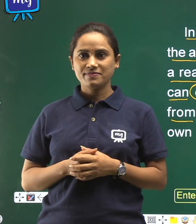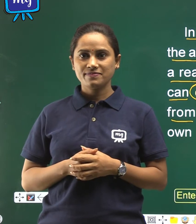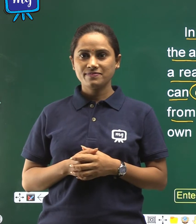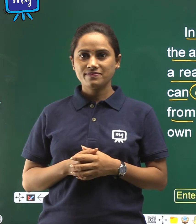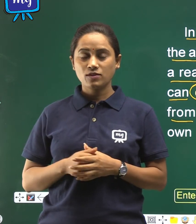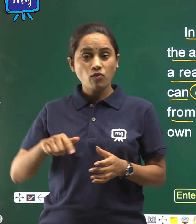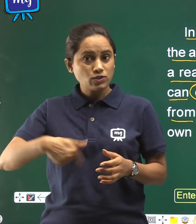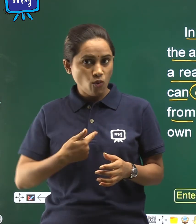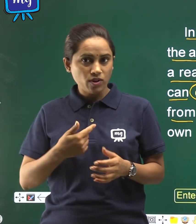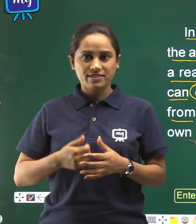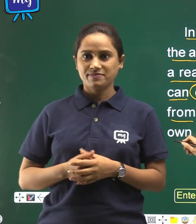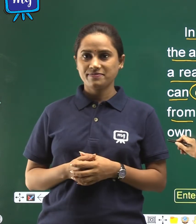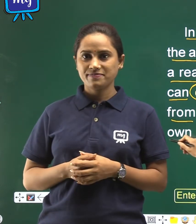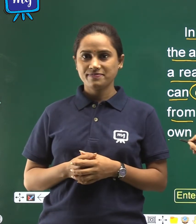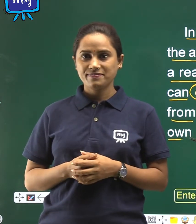of his own